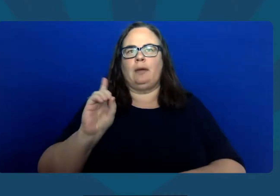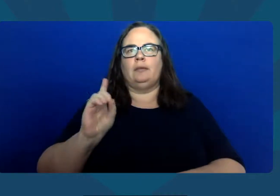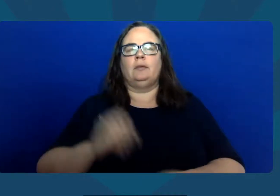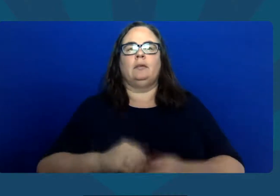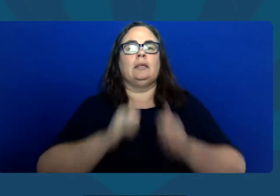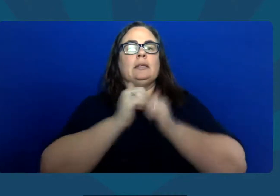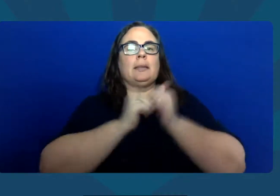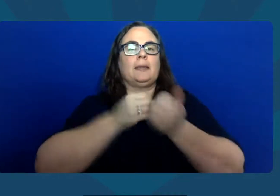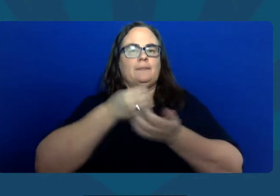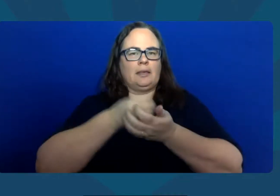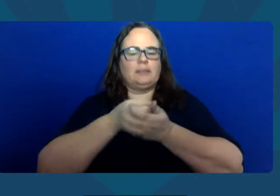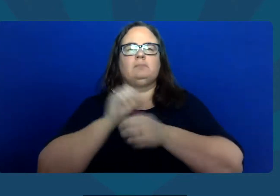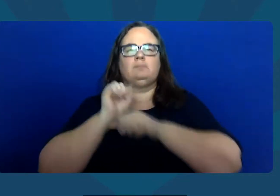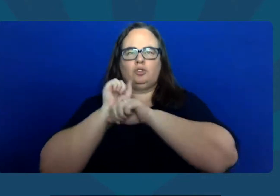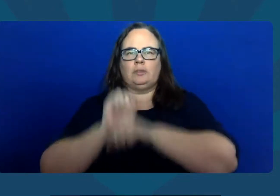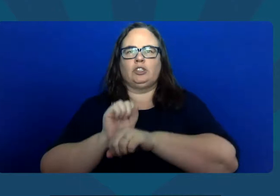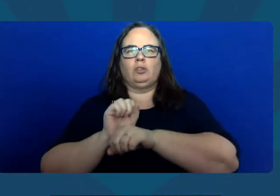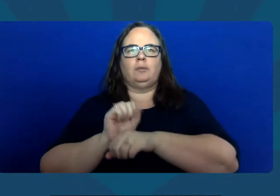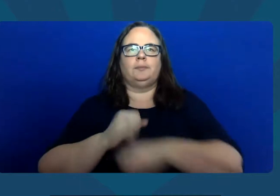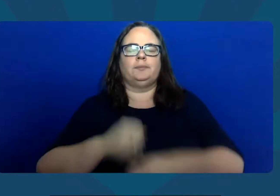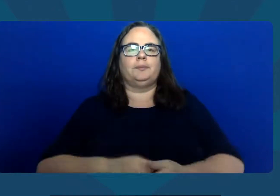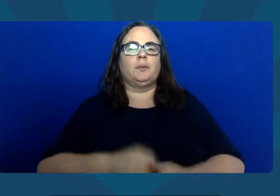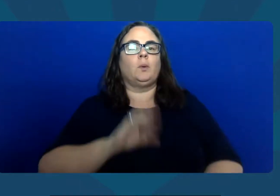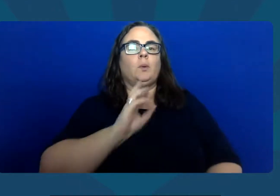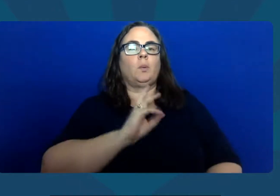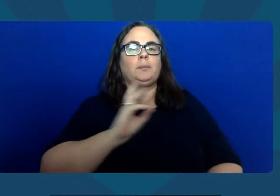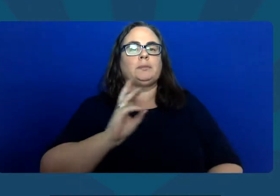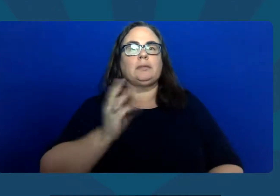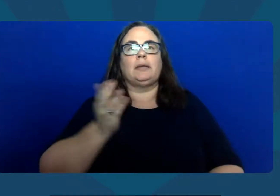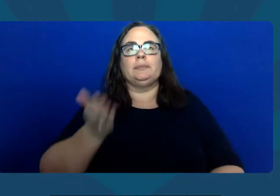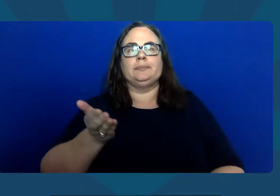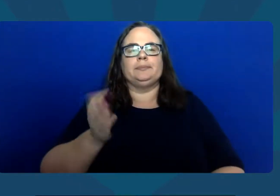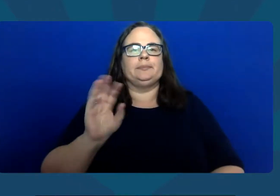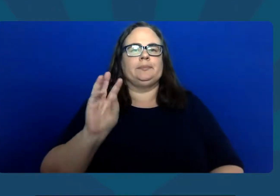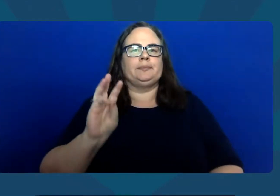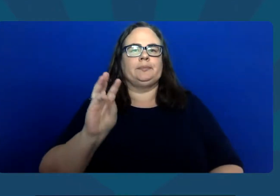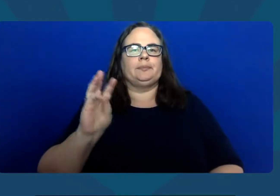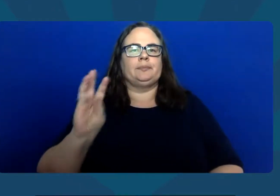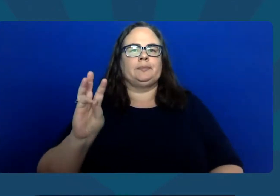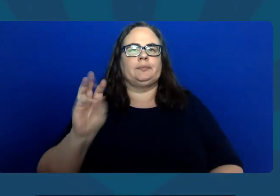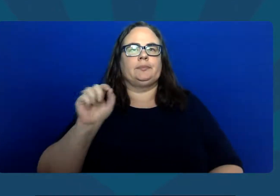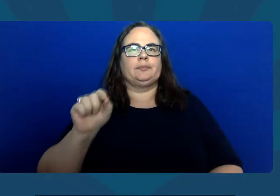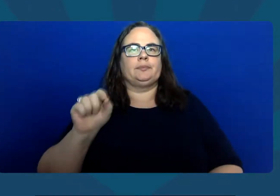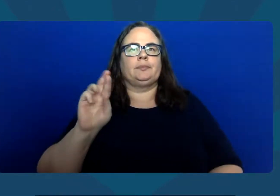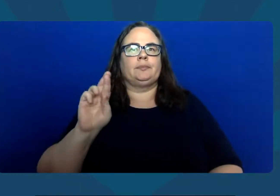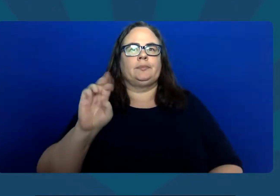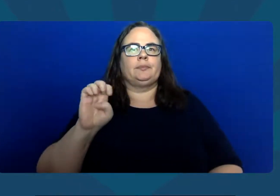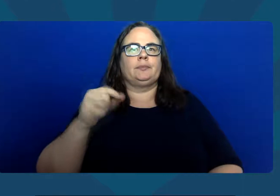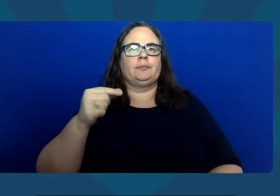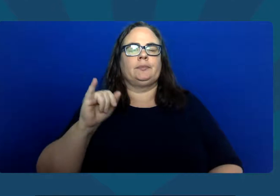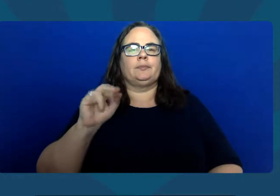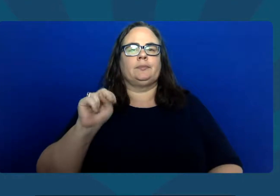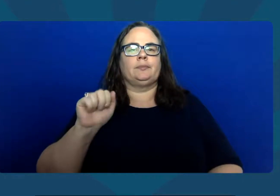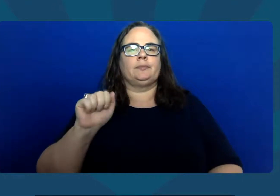Party, Democratic. Campaign funding, traditional. Website,